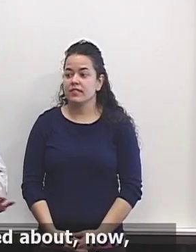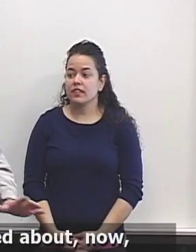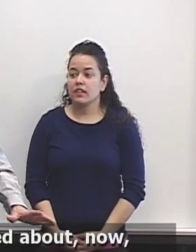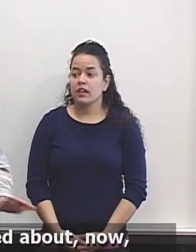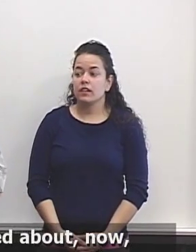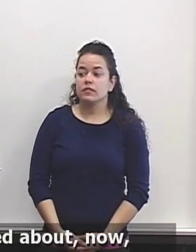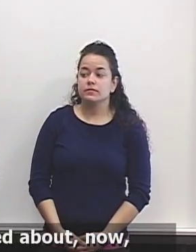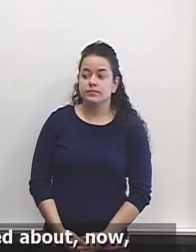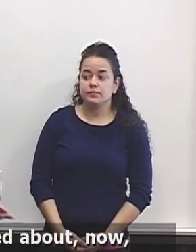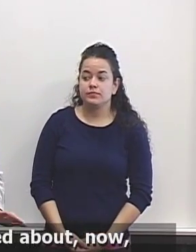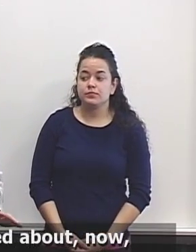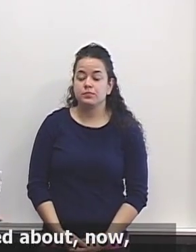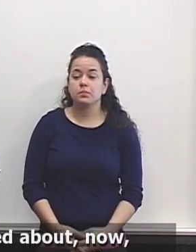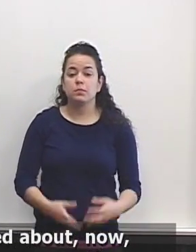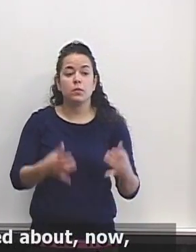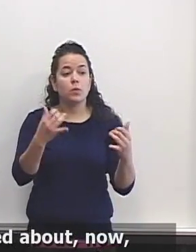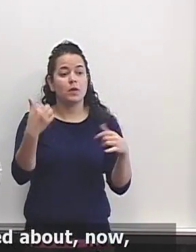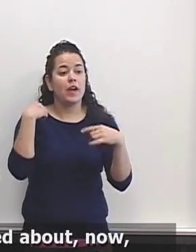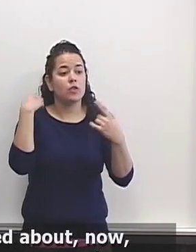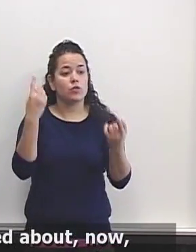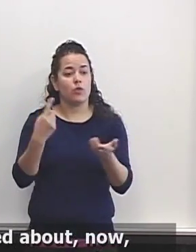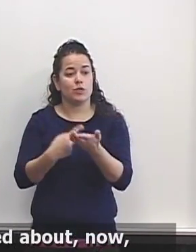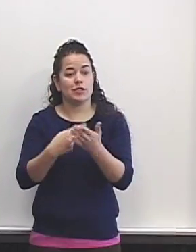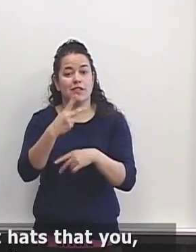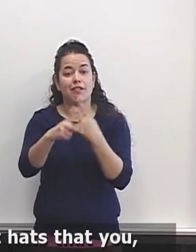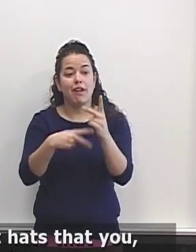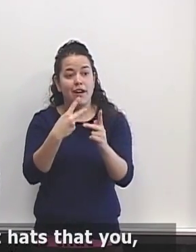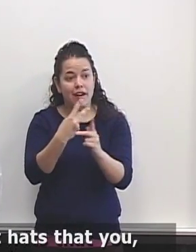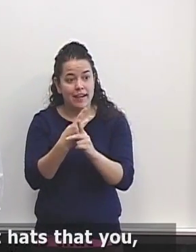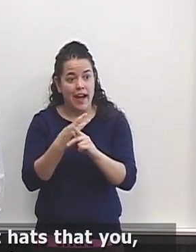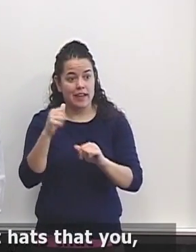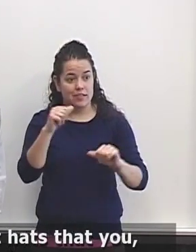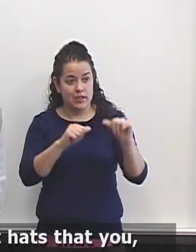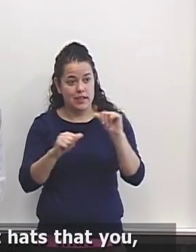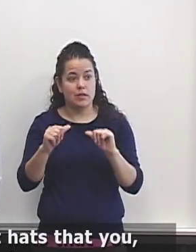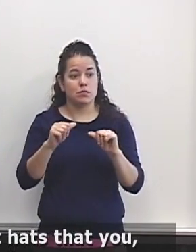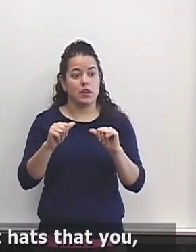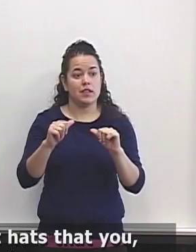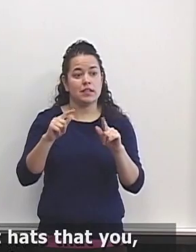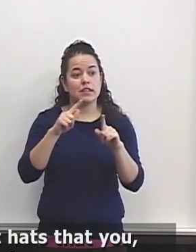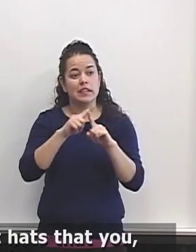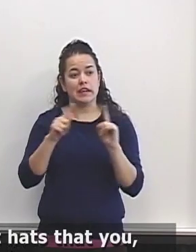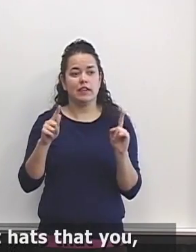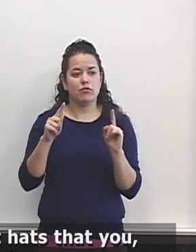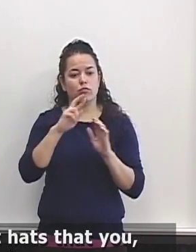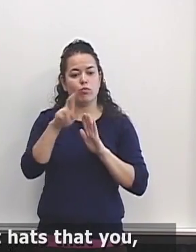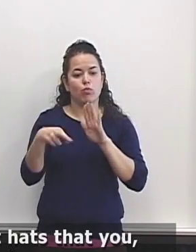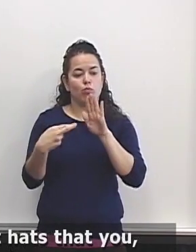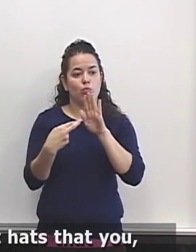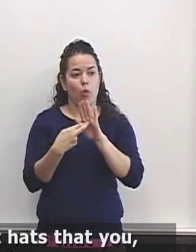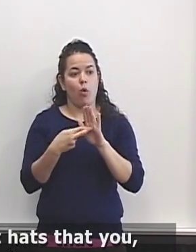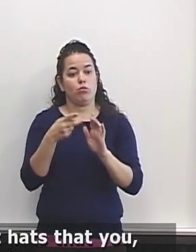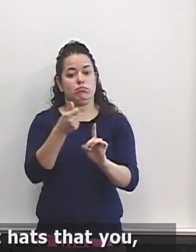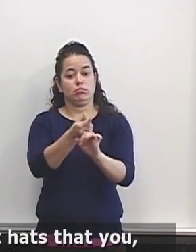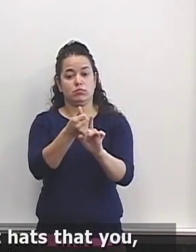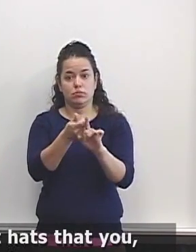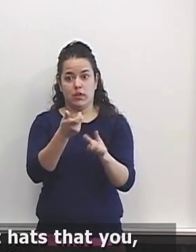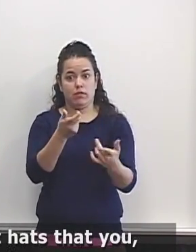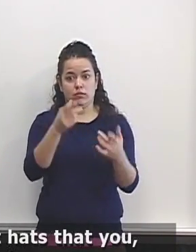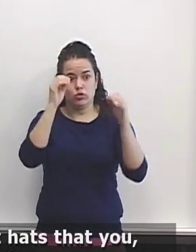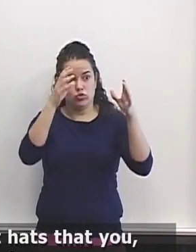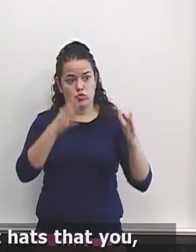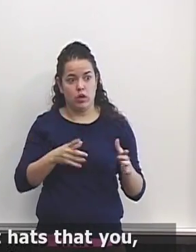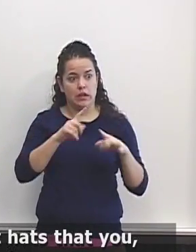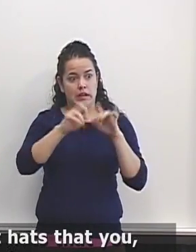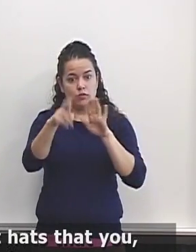We've talked about now kinds of assessment, kinds of the different hats that you as an instructor